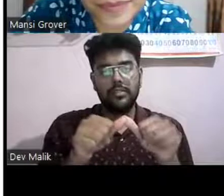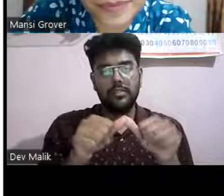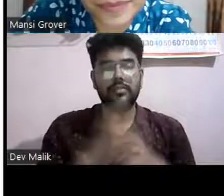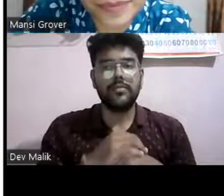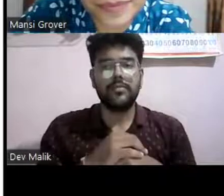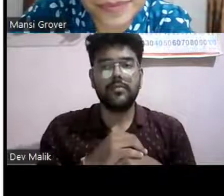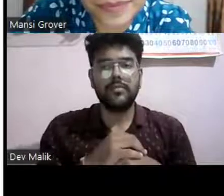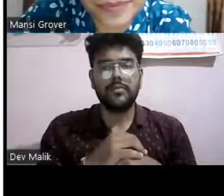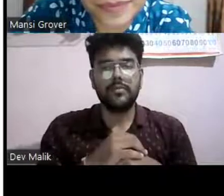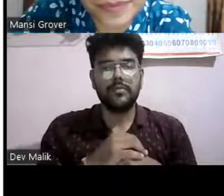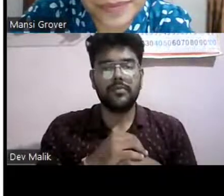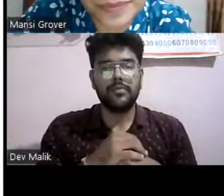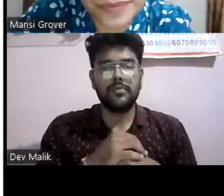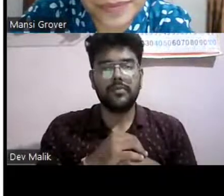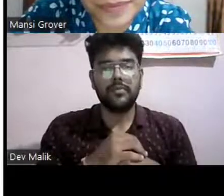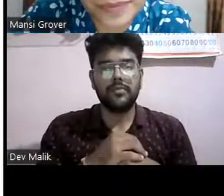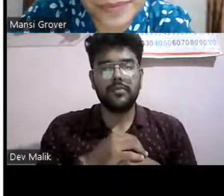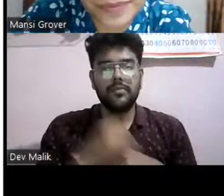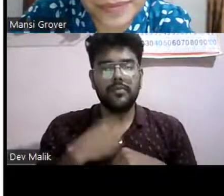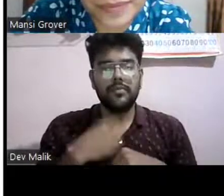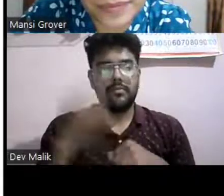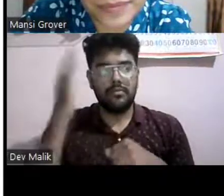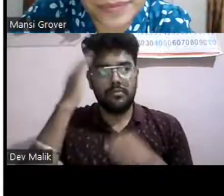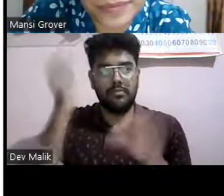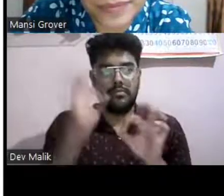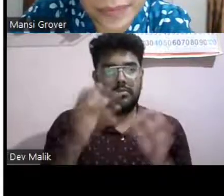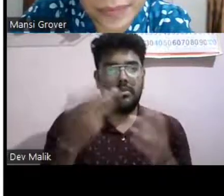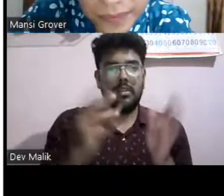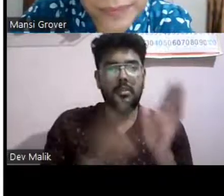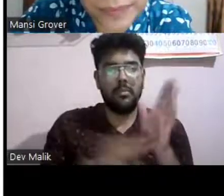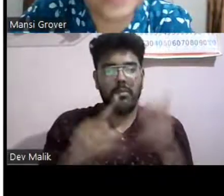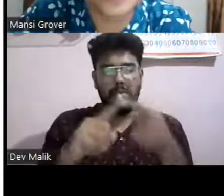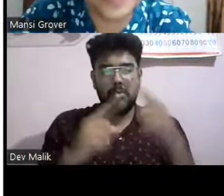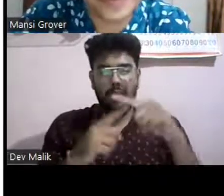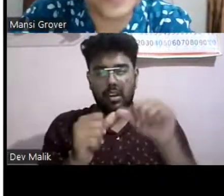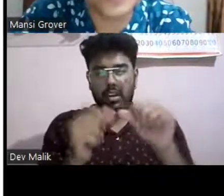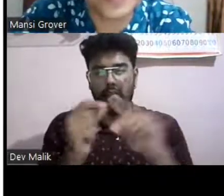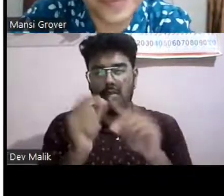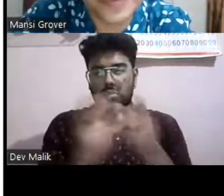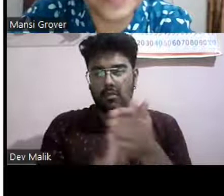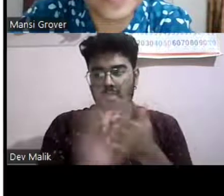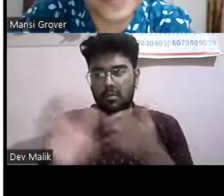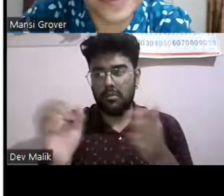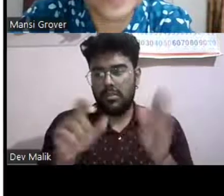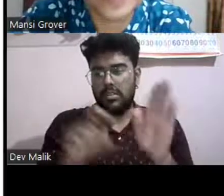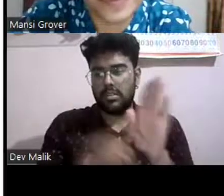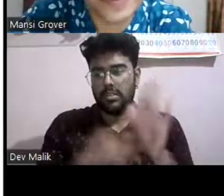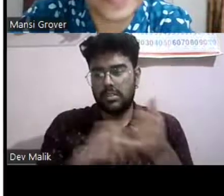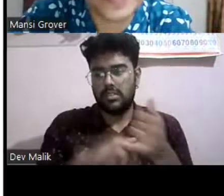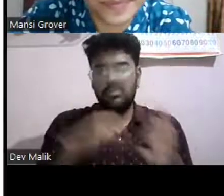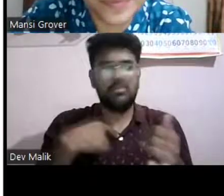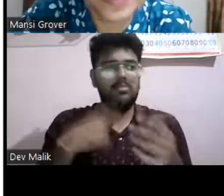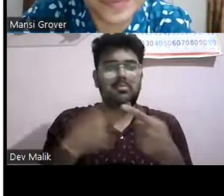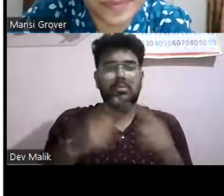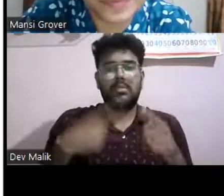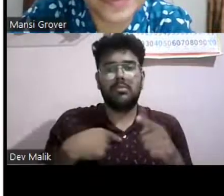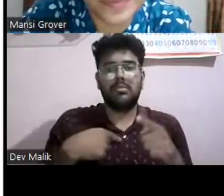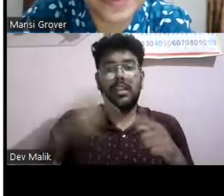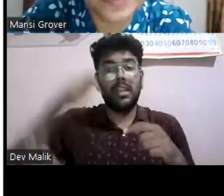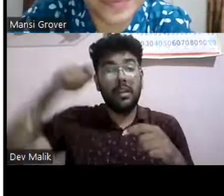the I don't know whether to call it metaphor, but I've always seen that in mainstream Indian